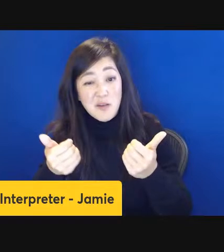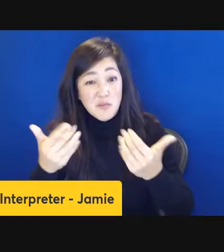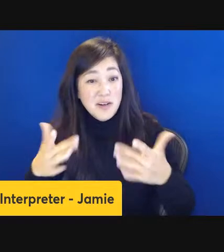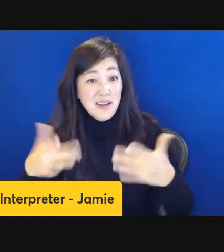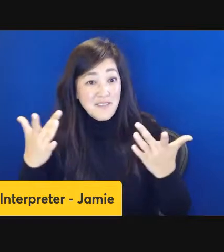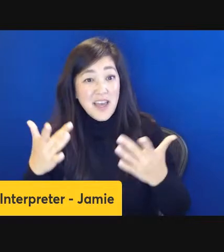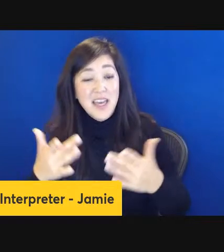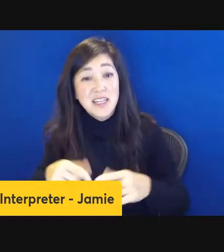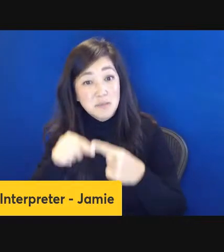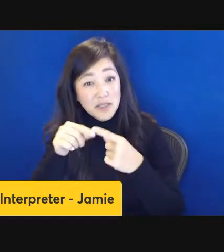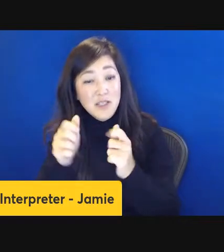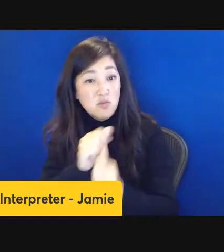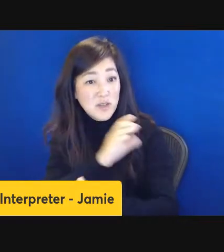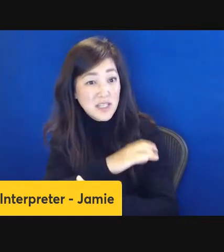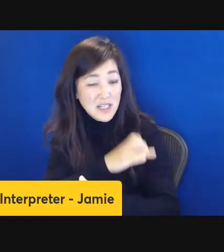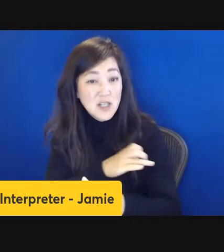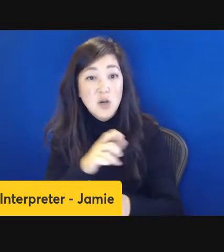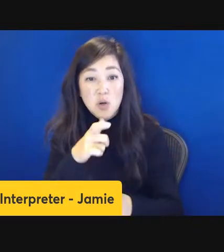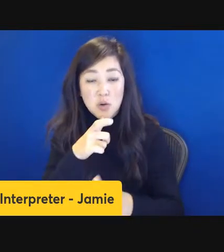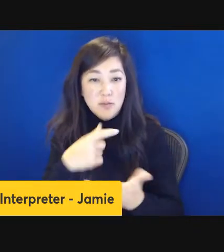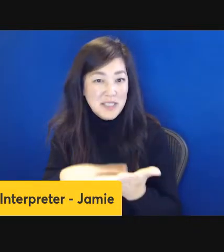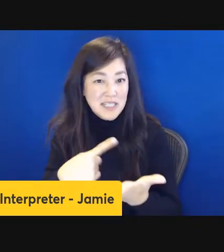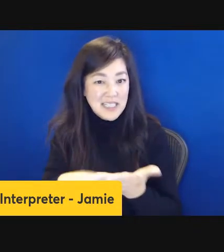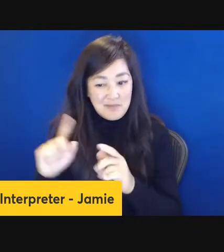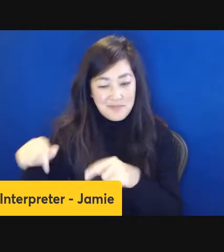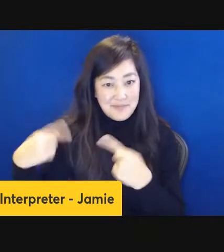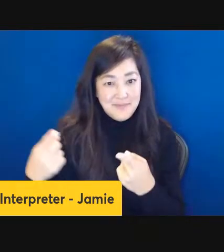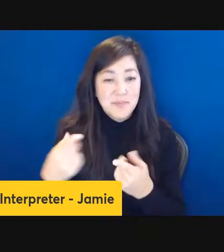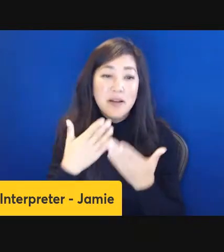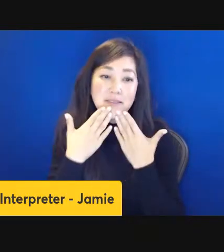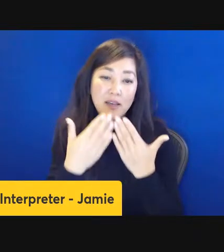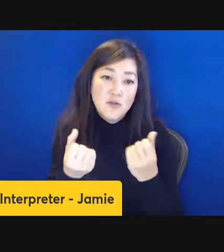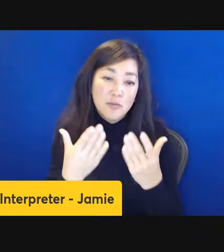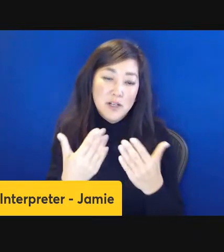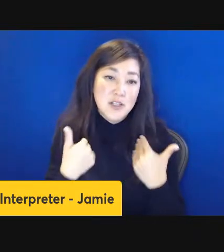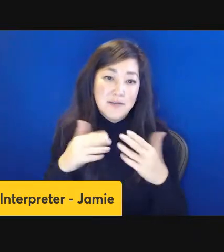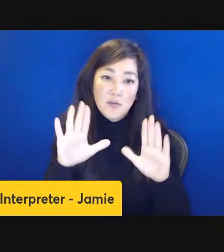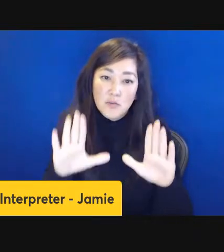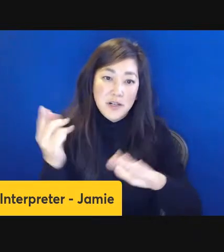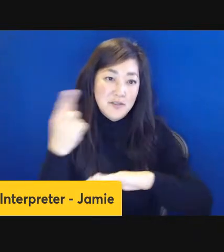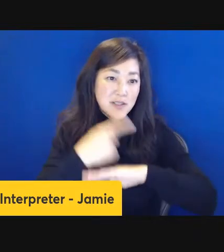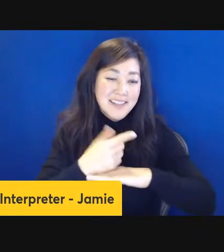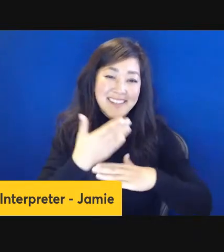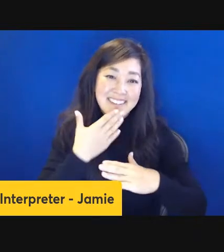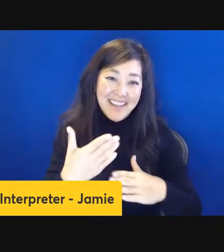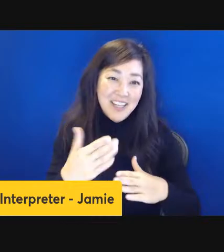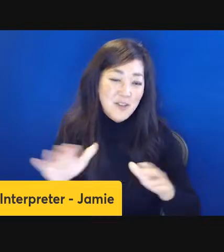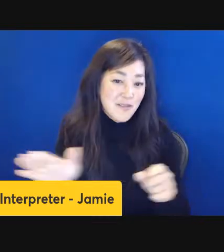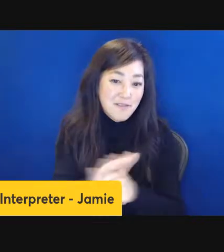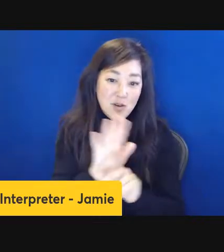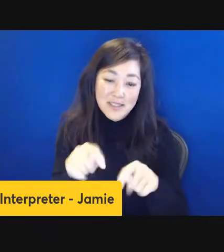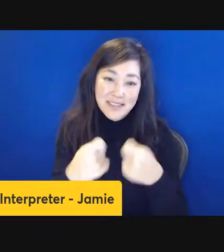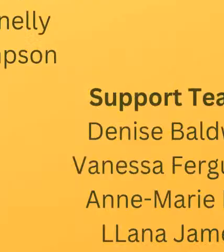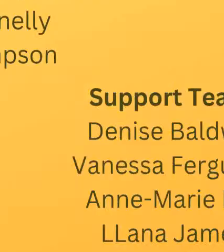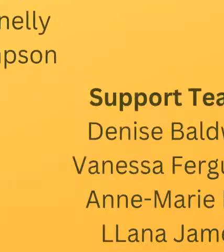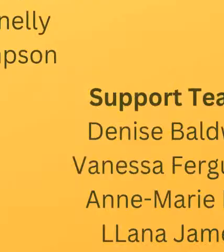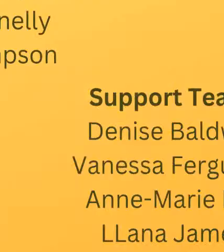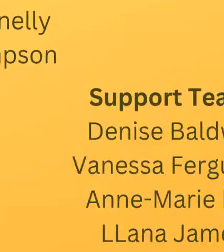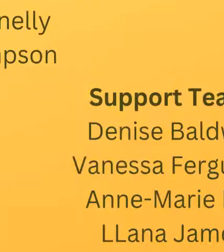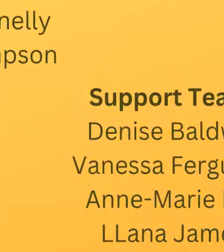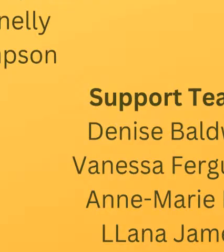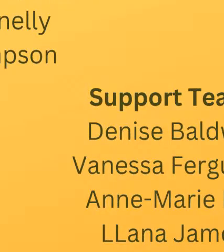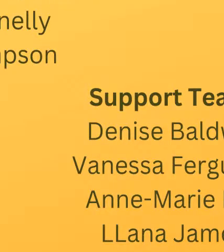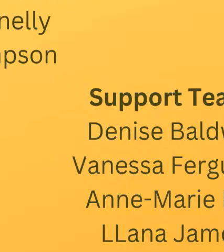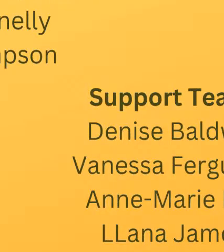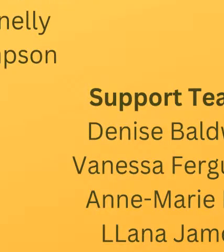clinicians that we've been discussing for a little while. Thanks again and have a wonderful day. And thanks to our entire team and all of our attendees.